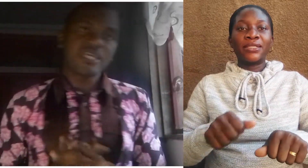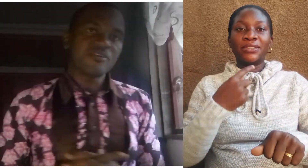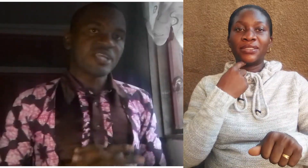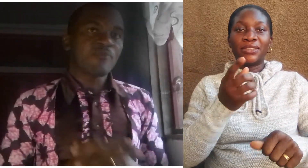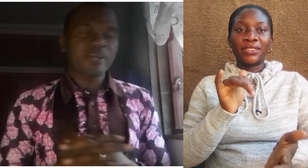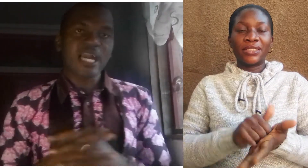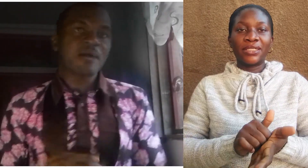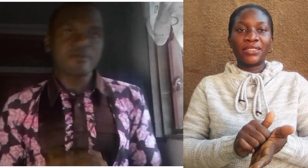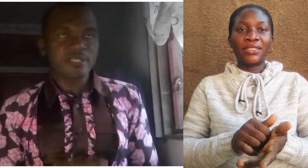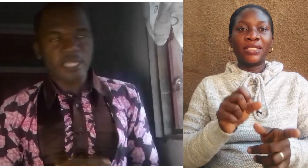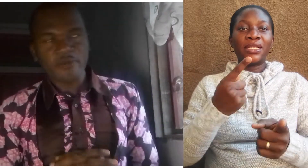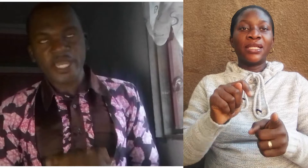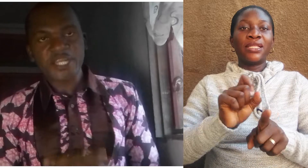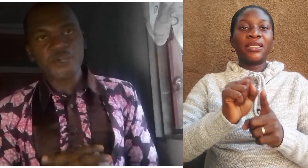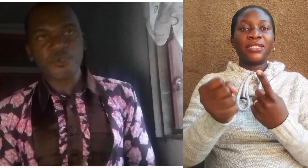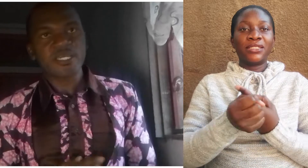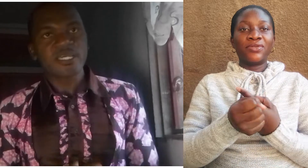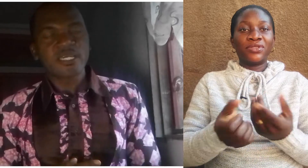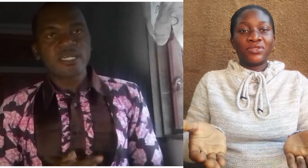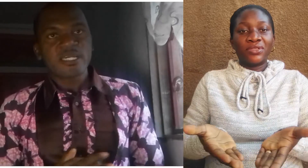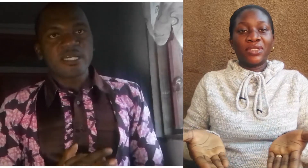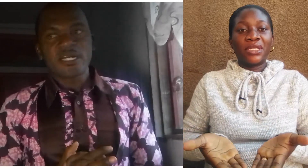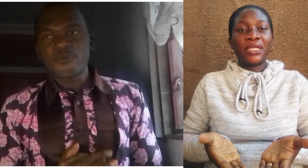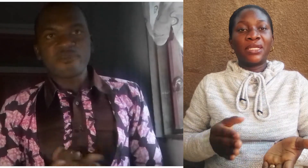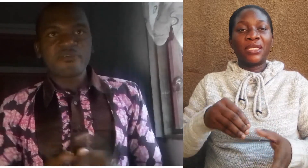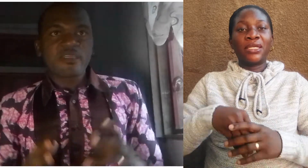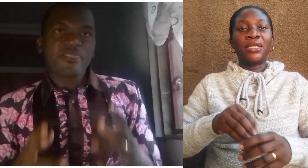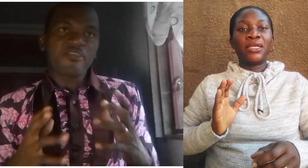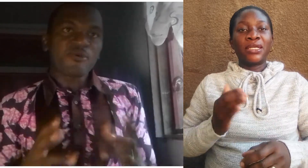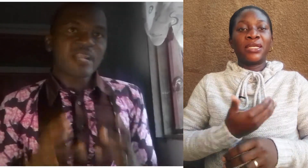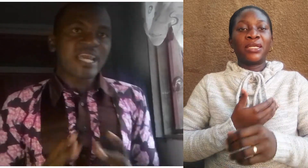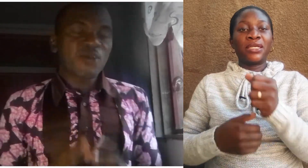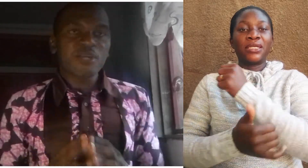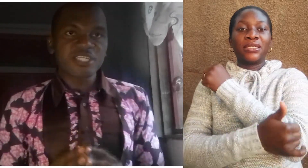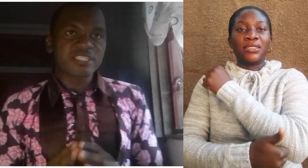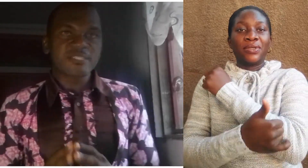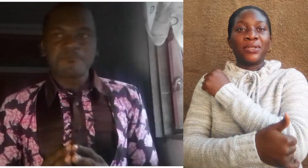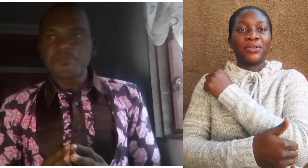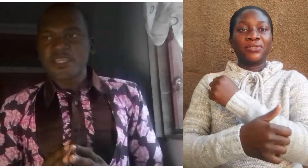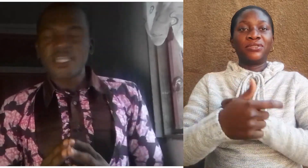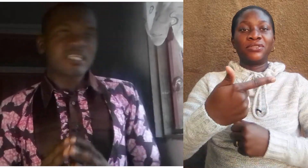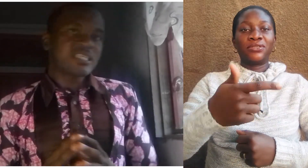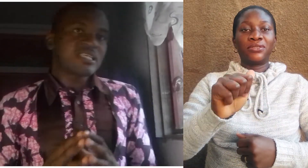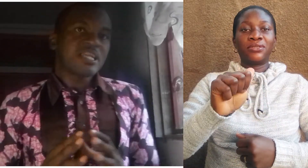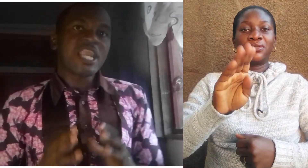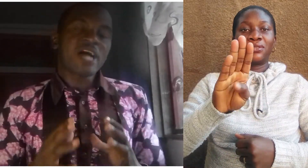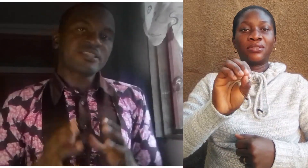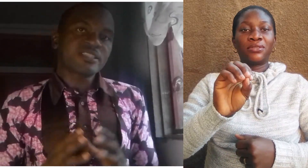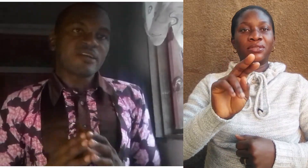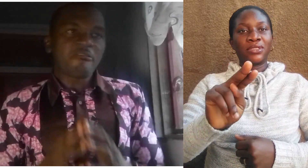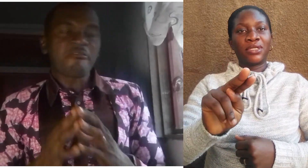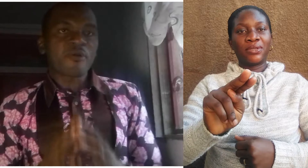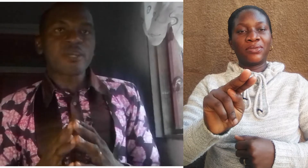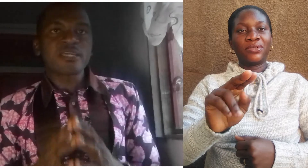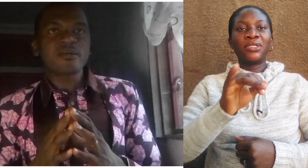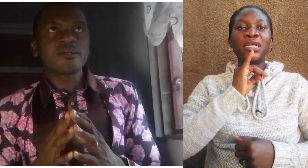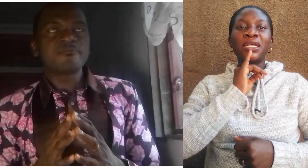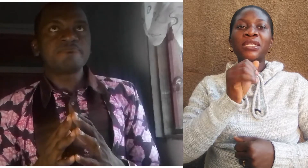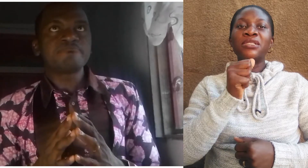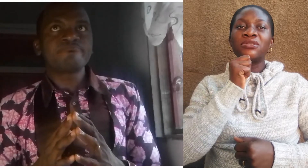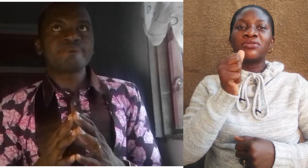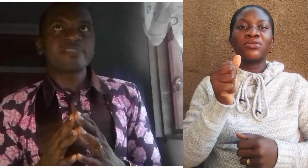are here in Gabon, in our country, with three languages, it is not